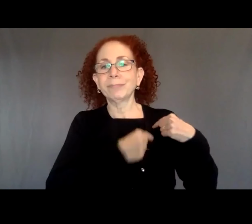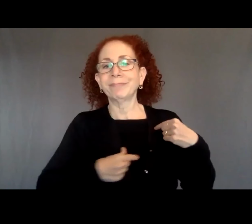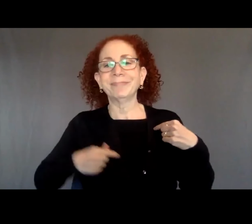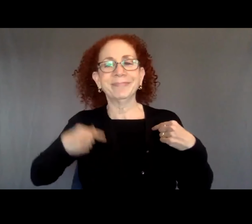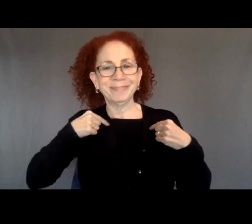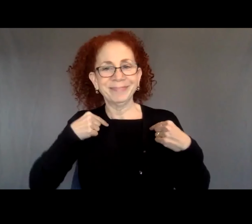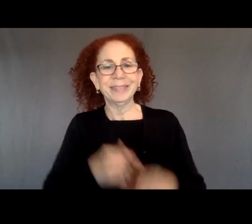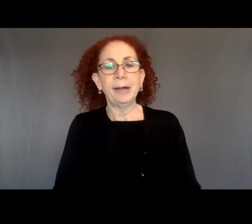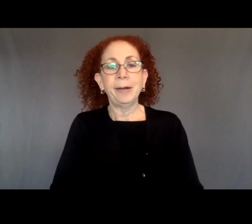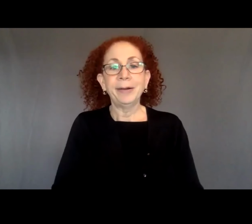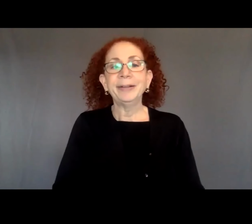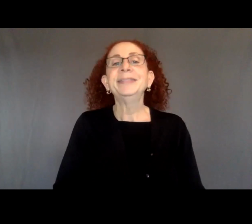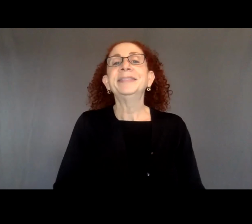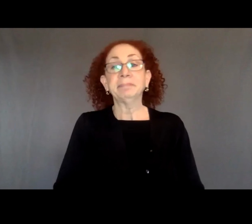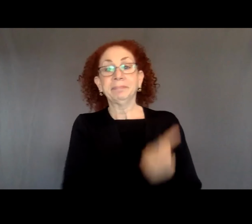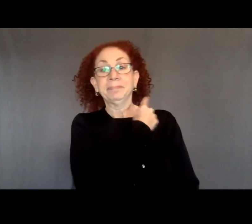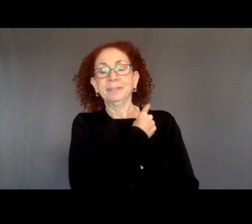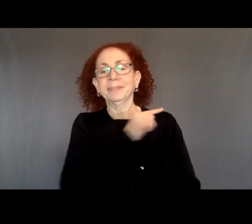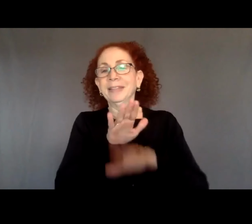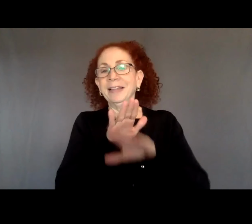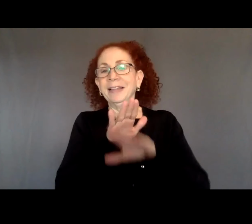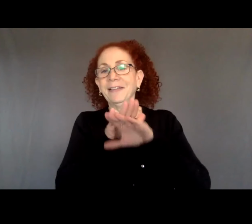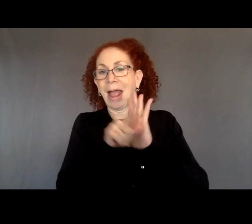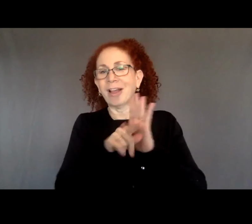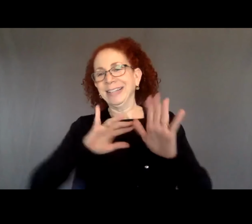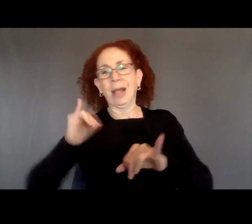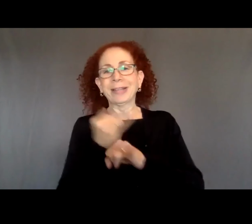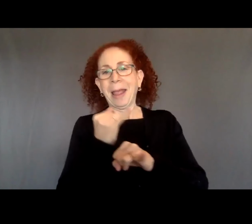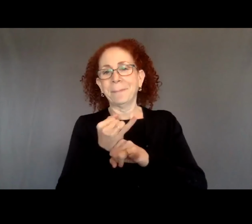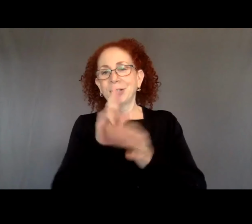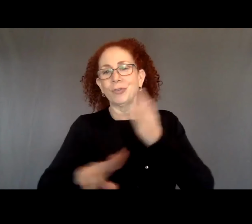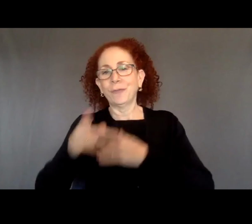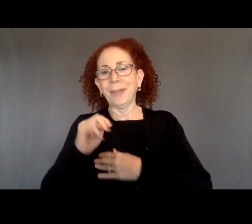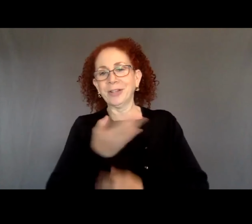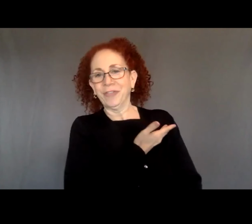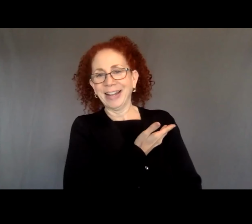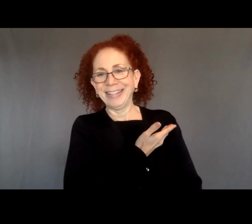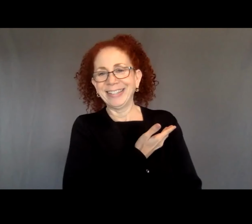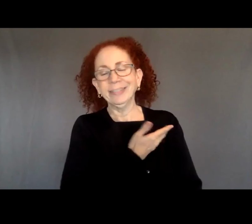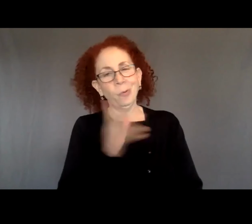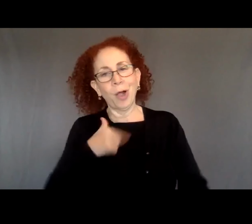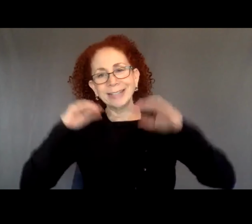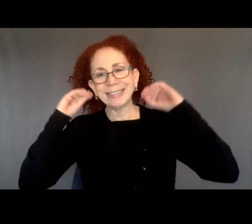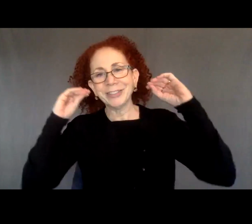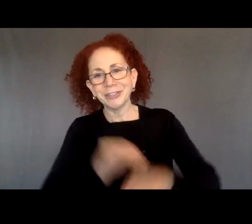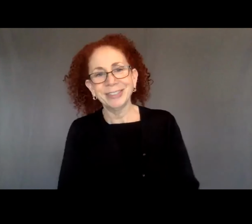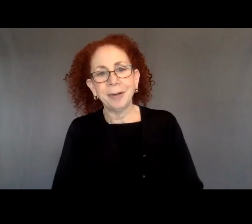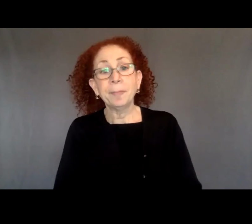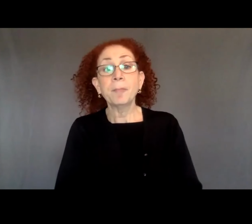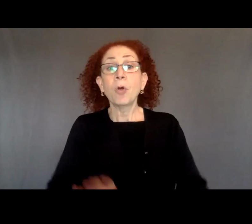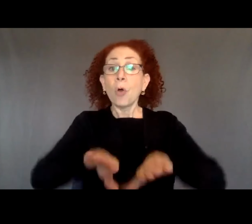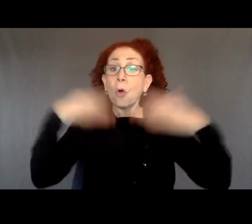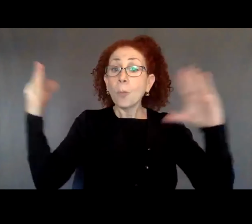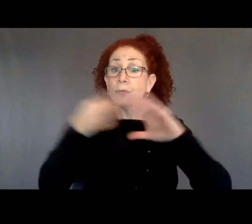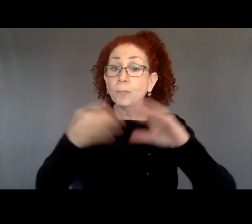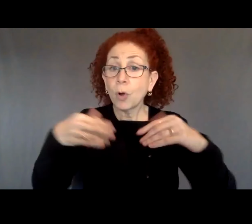necklace. My virtual background is a view of the campus of the University of Pennsylvania, where I teach. I will begin my